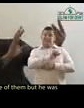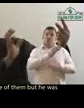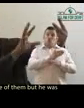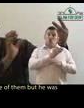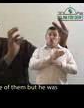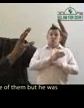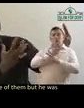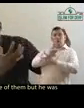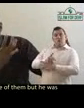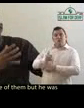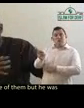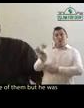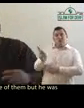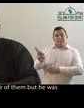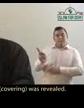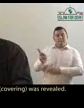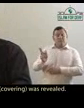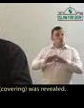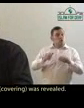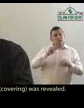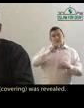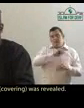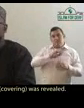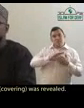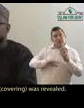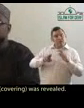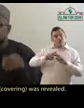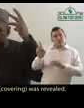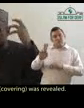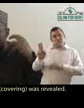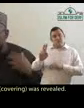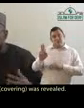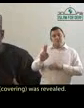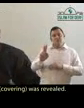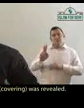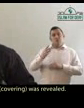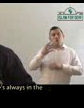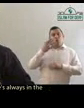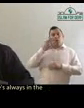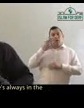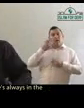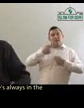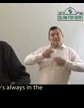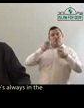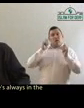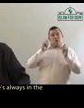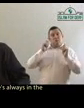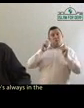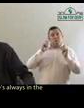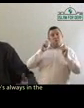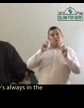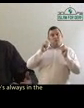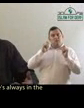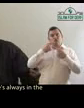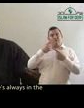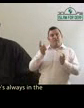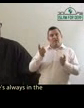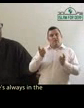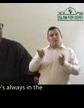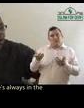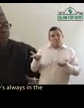to just take care of them. And he was like their son. So when the verses of hijab were revealed, he's not their son.